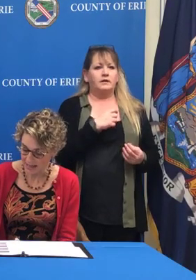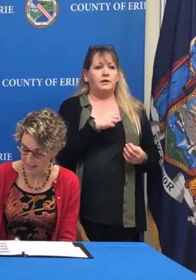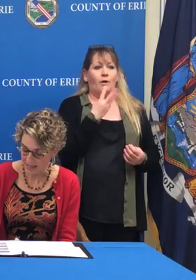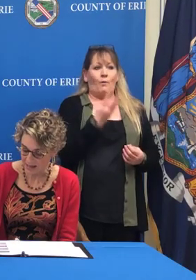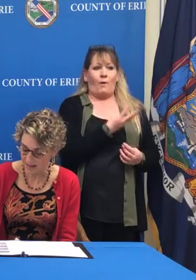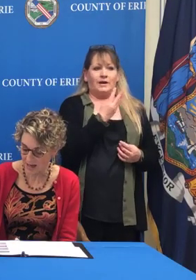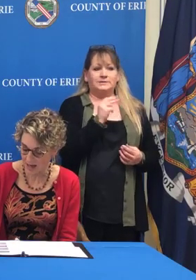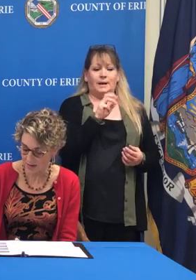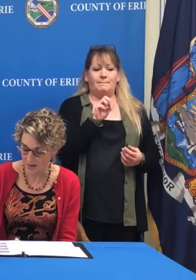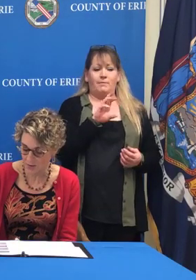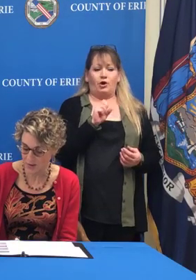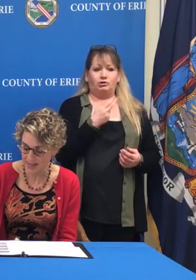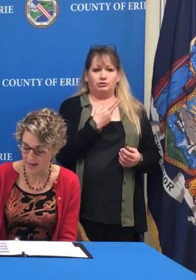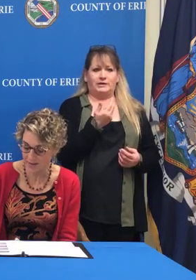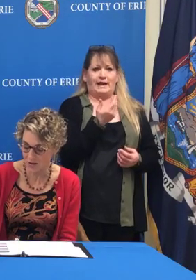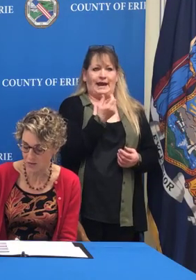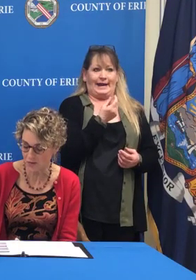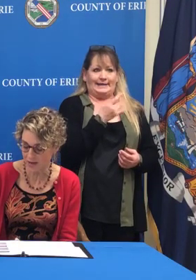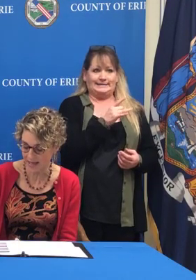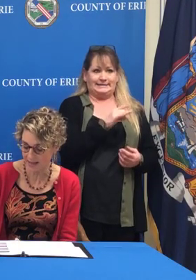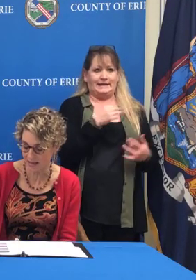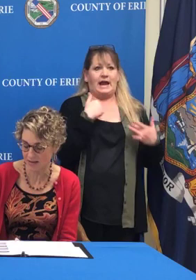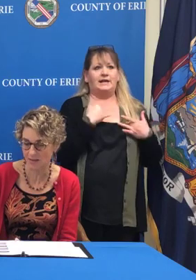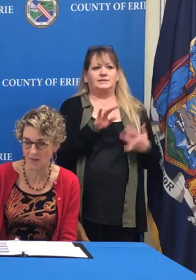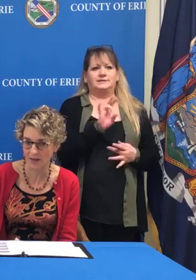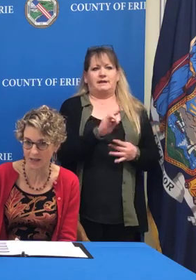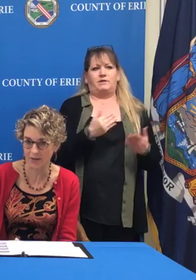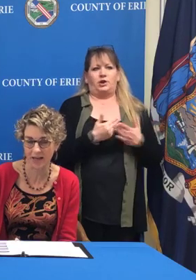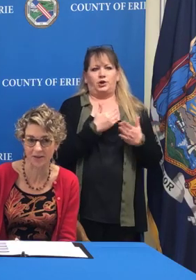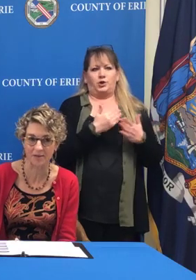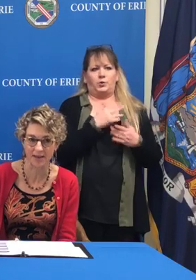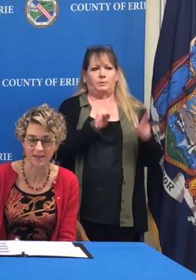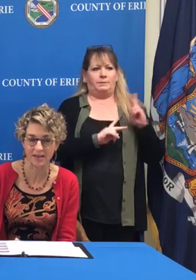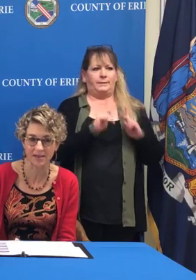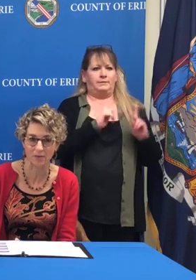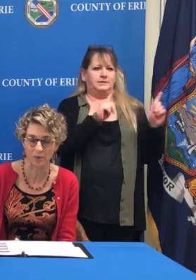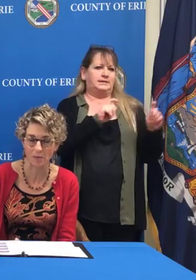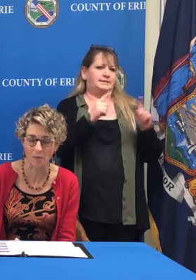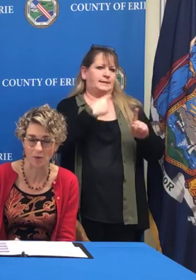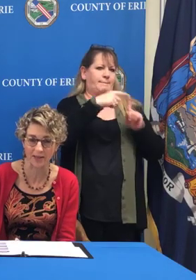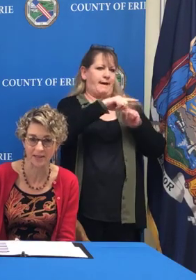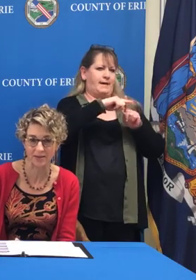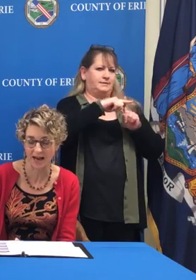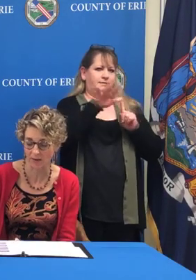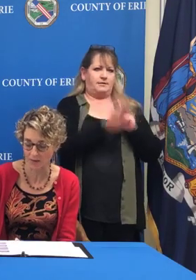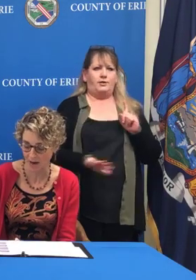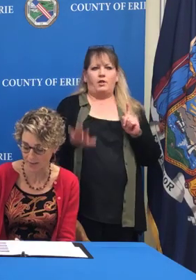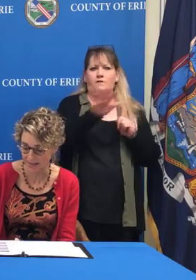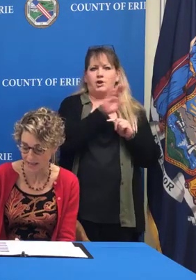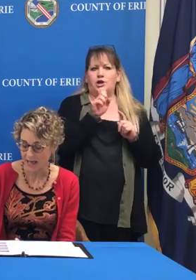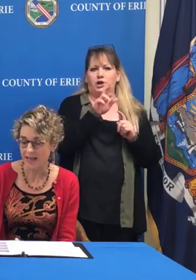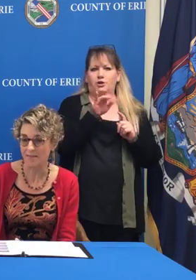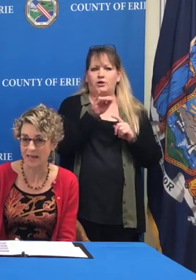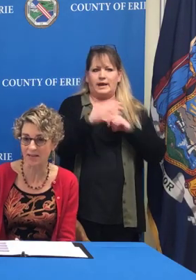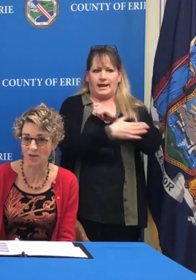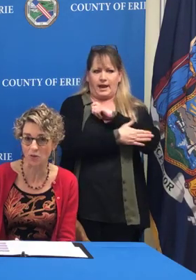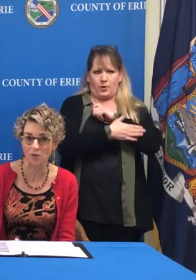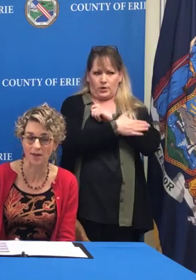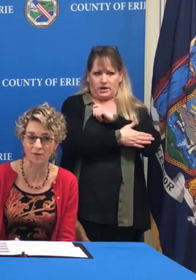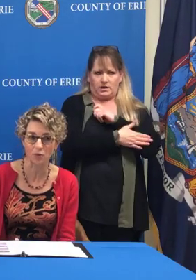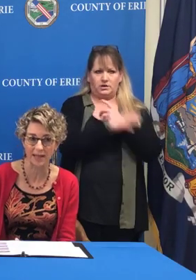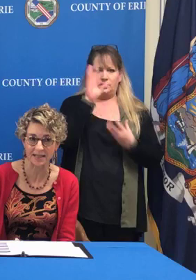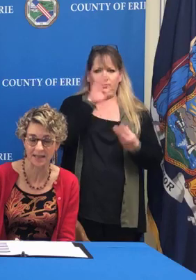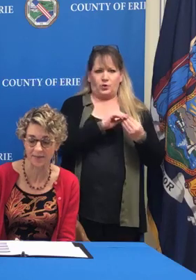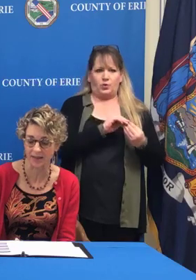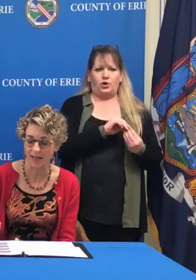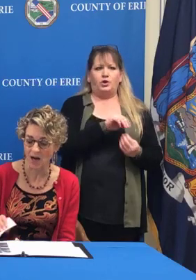March 18th, there were 7 new cases among Erie County residents that were reported to the health department. That makes a total